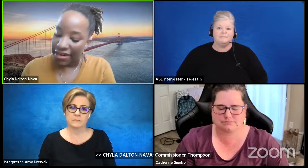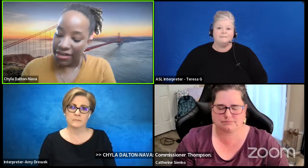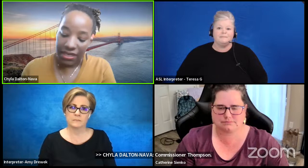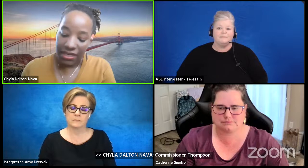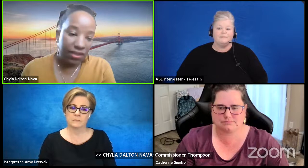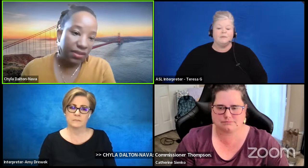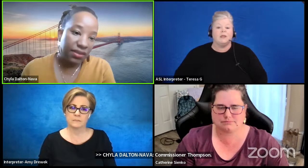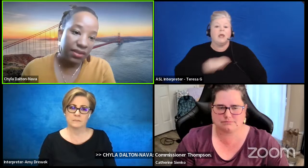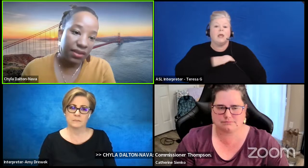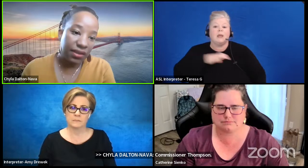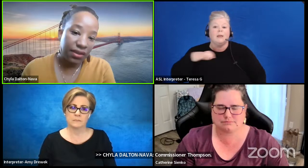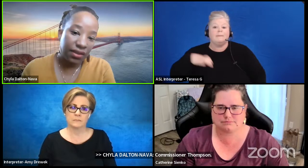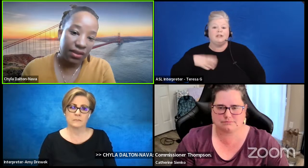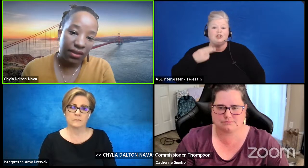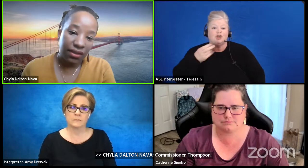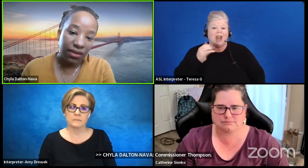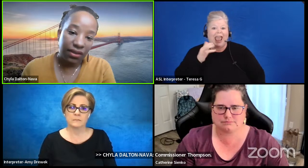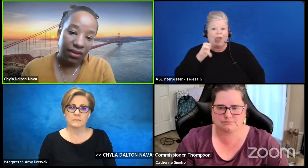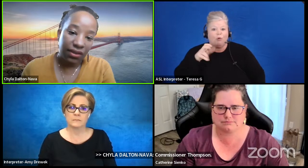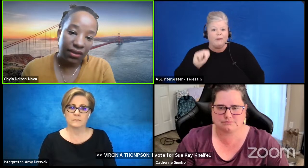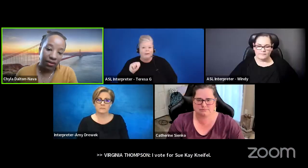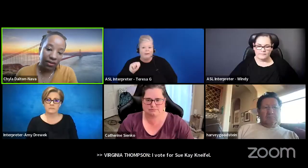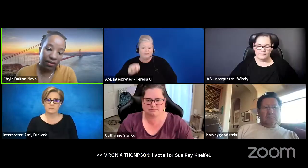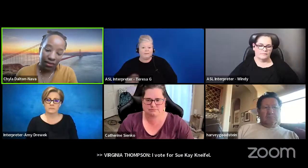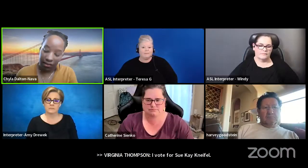Commissioner Heron,